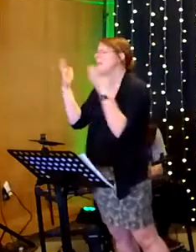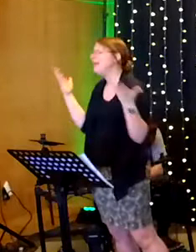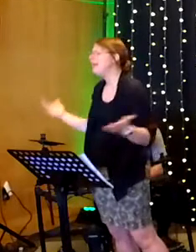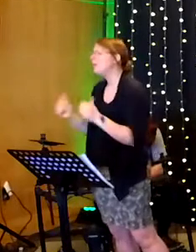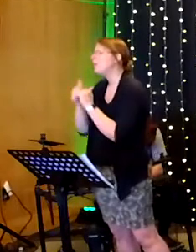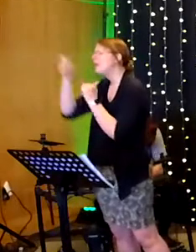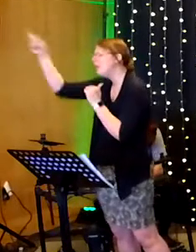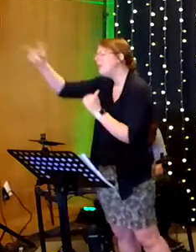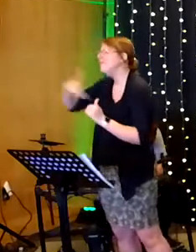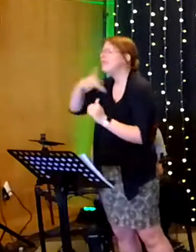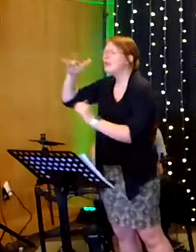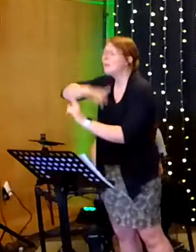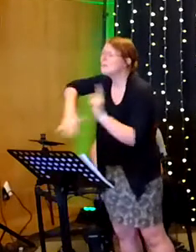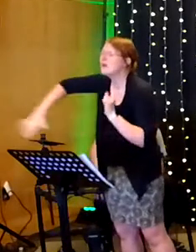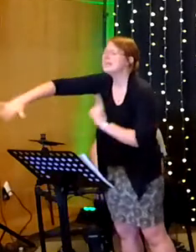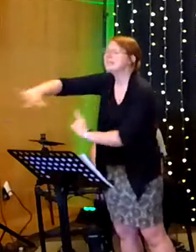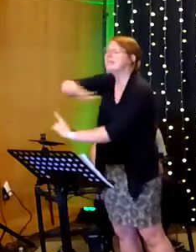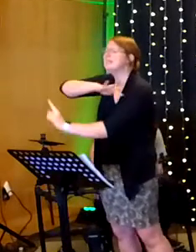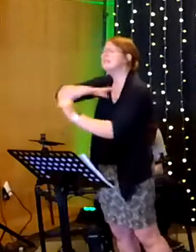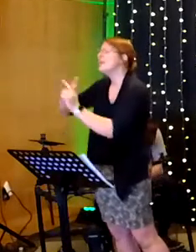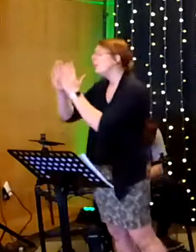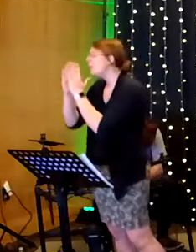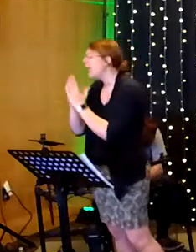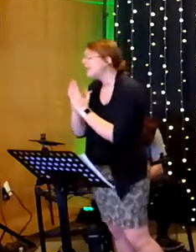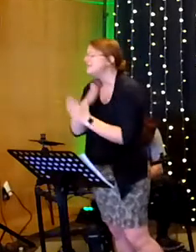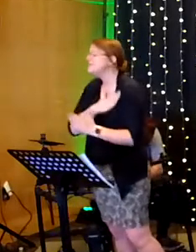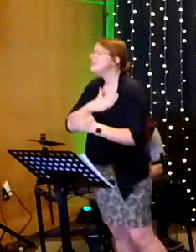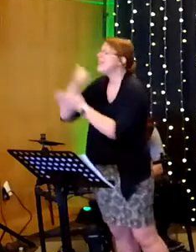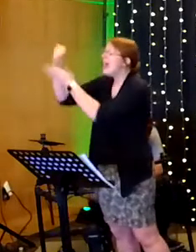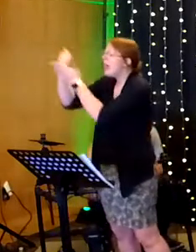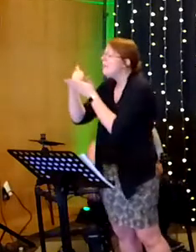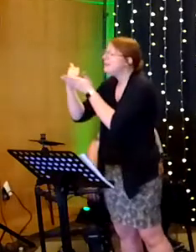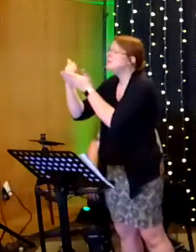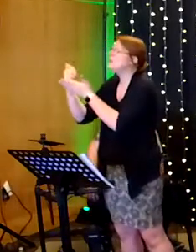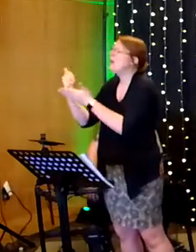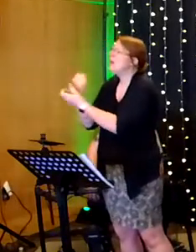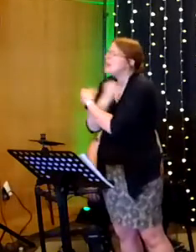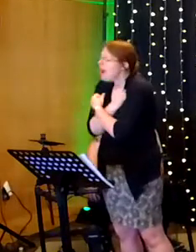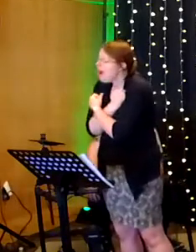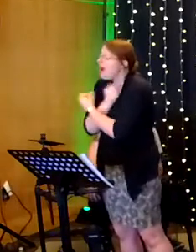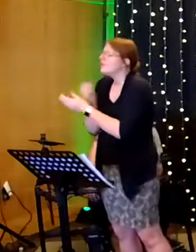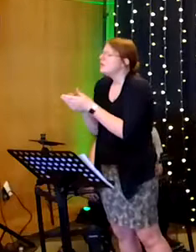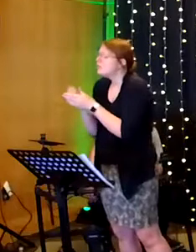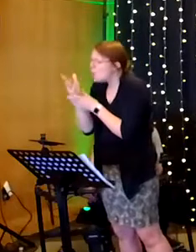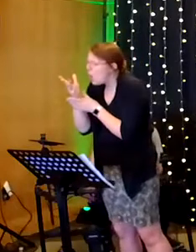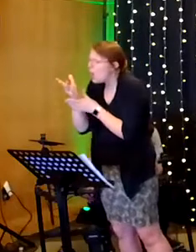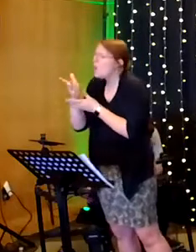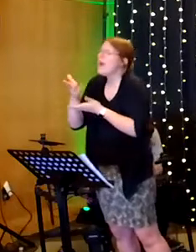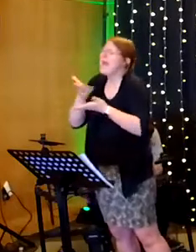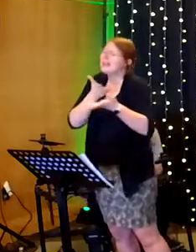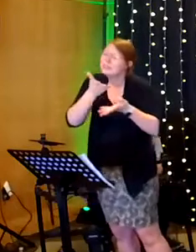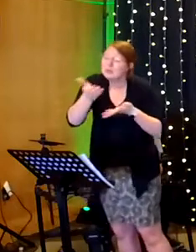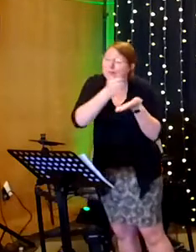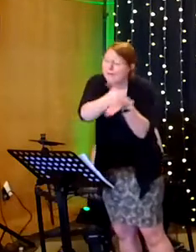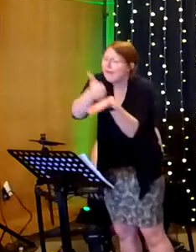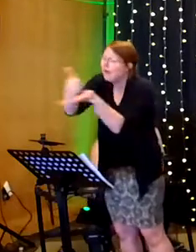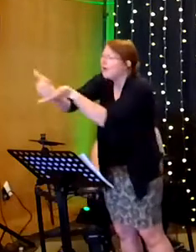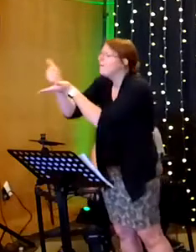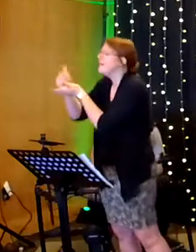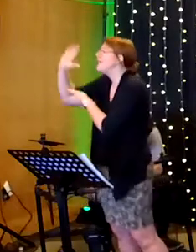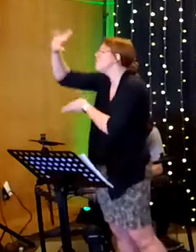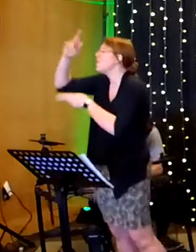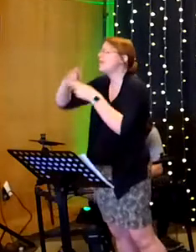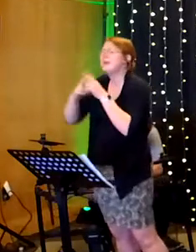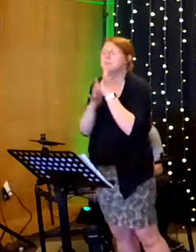presence together. We ask that you would just help us to love, grow, and serve together. In your name,